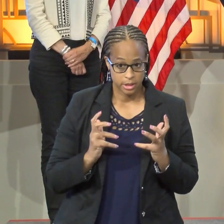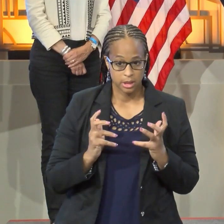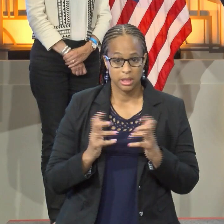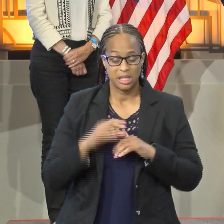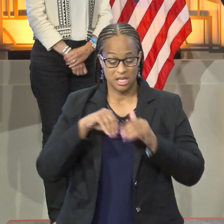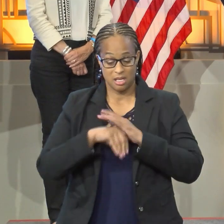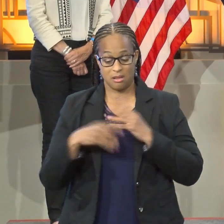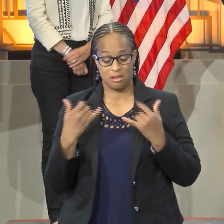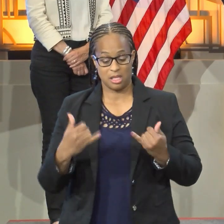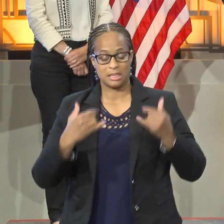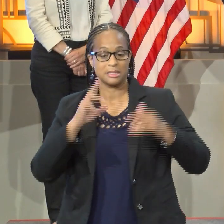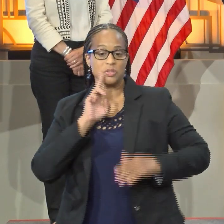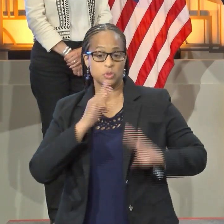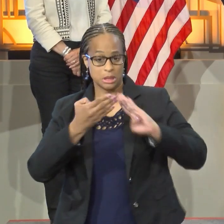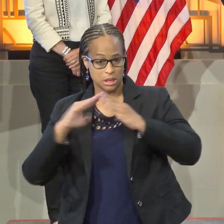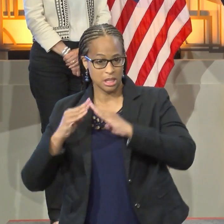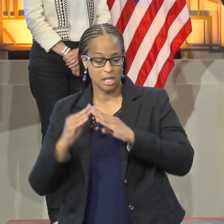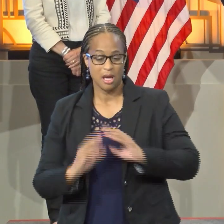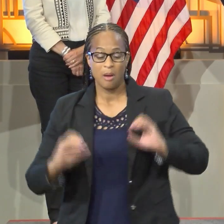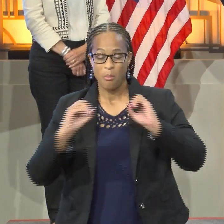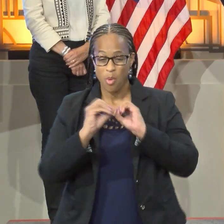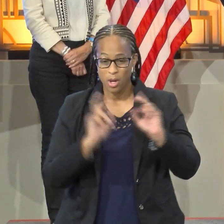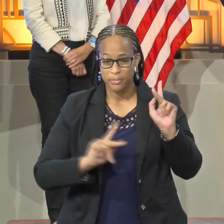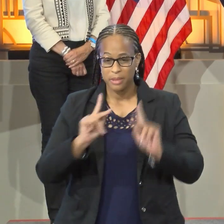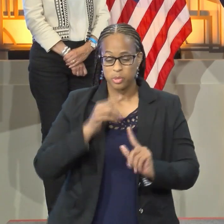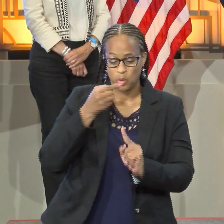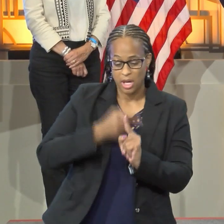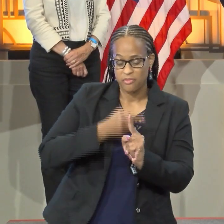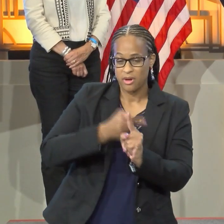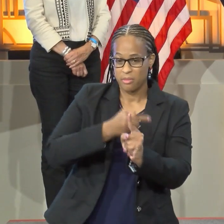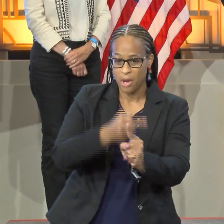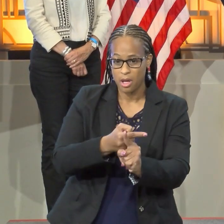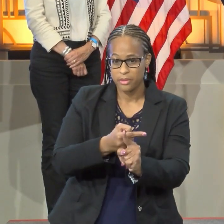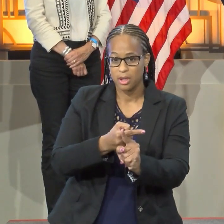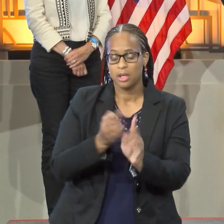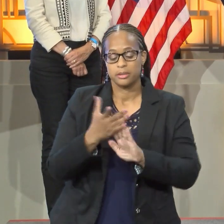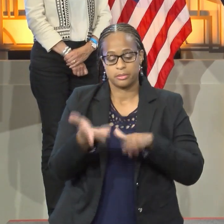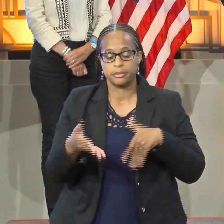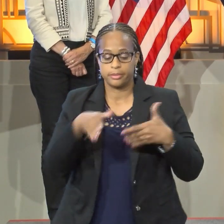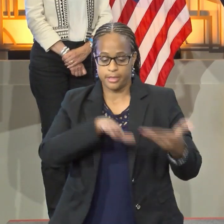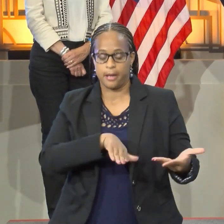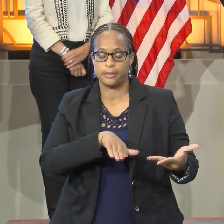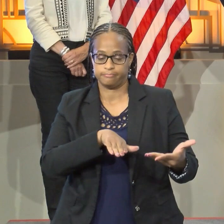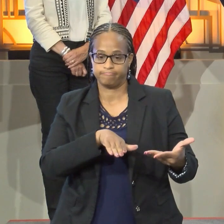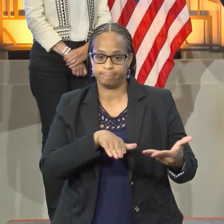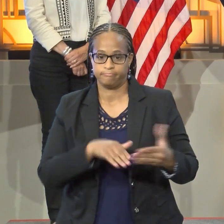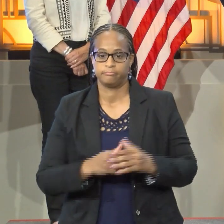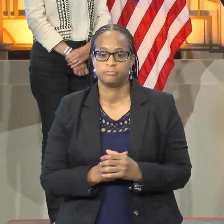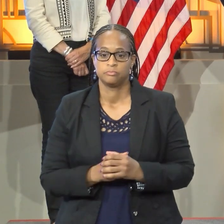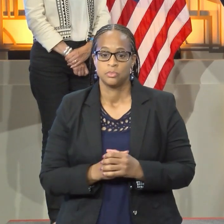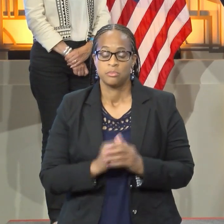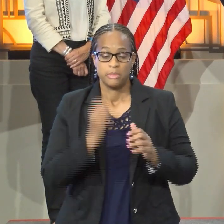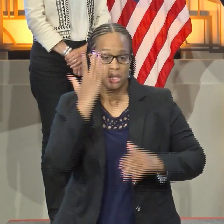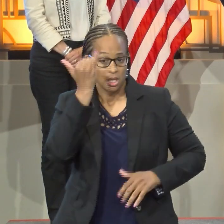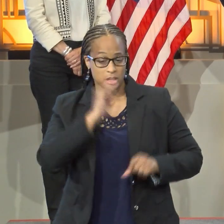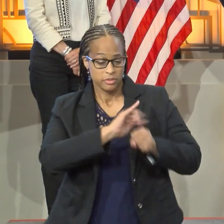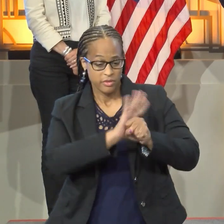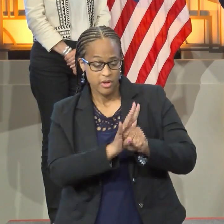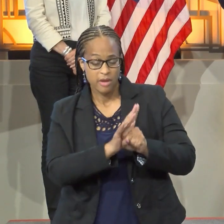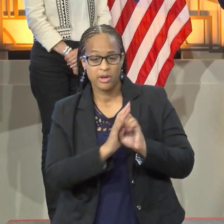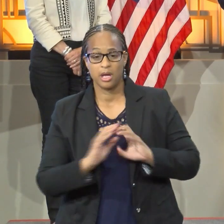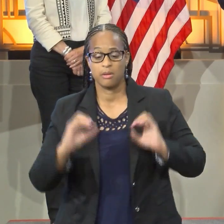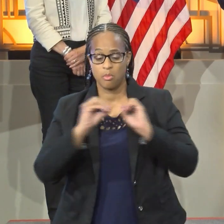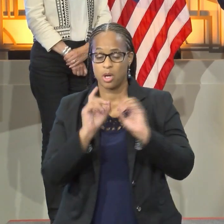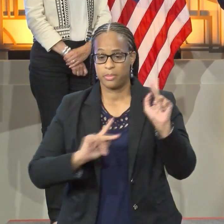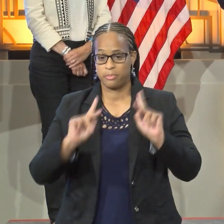this city, more people each month are dying as a result of this virus, and more people